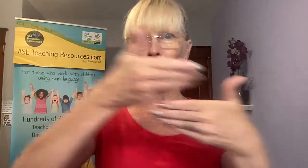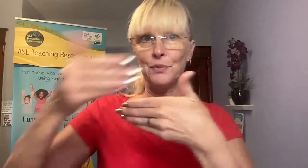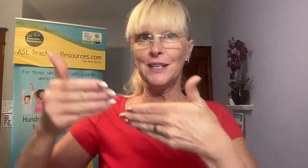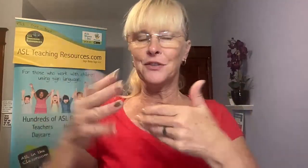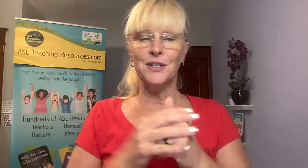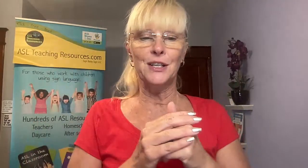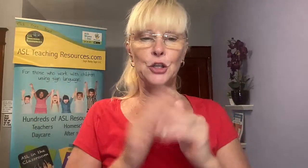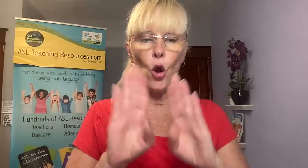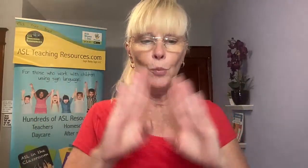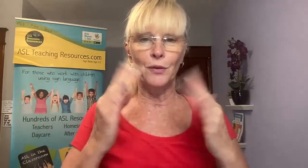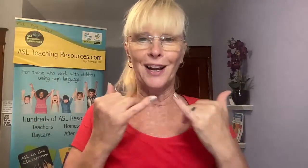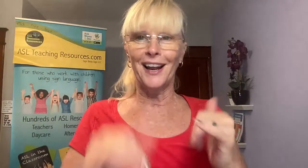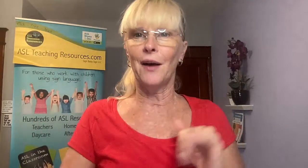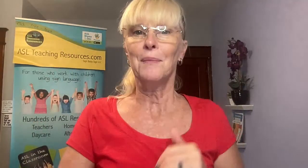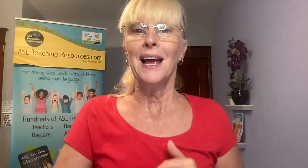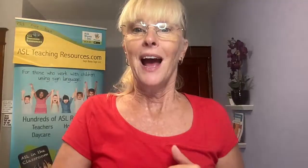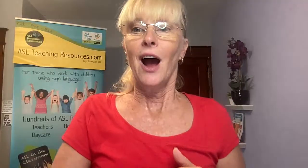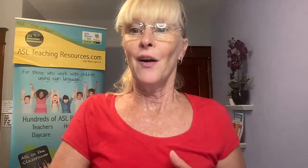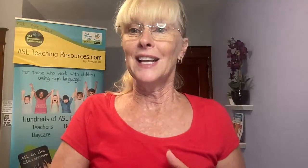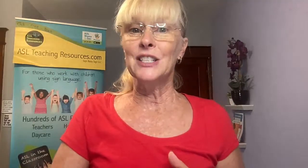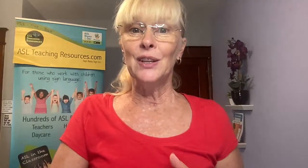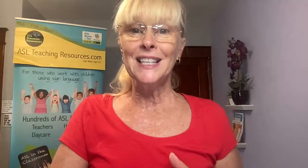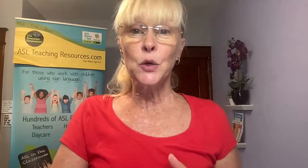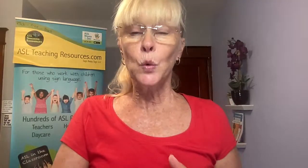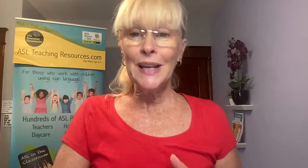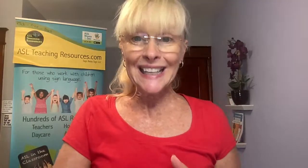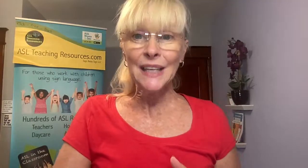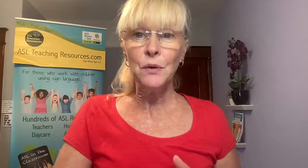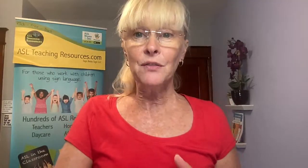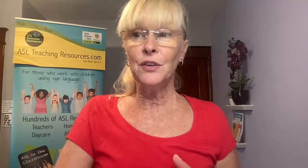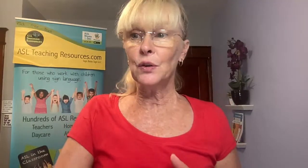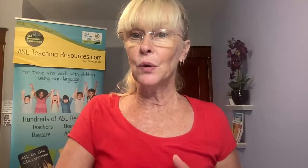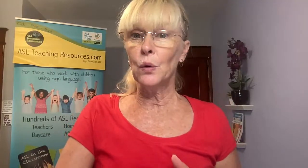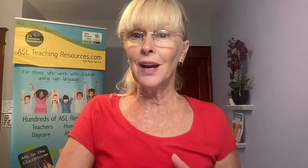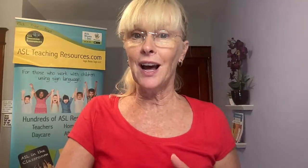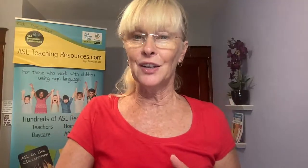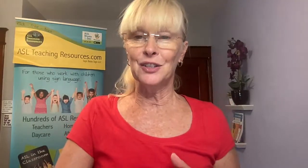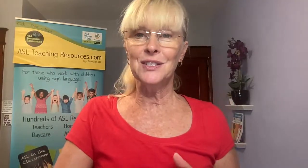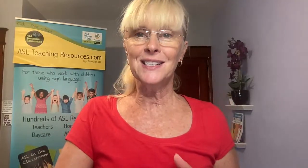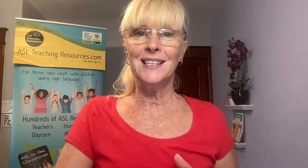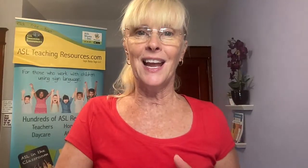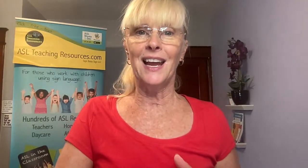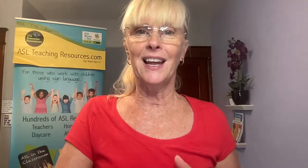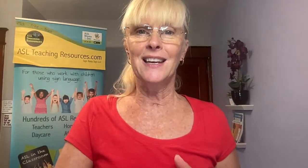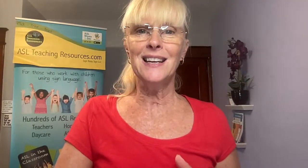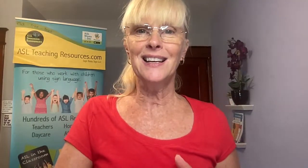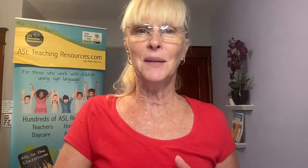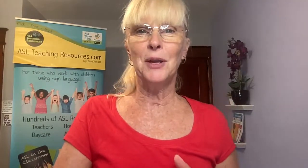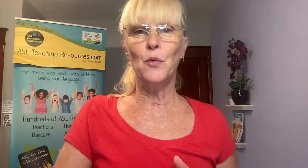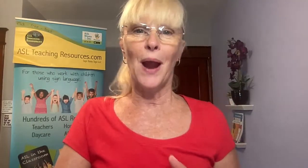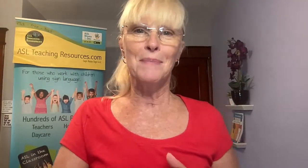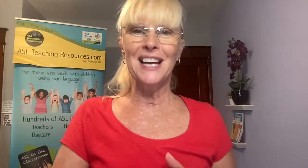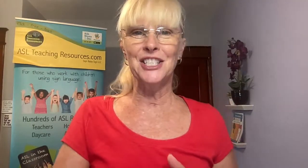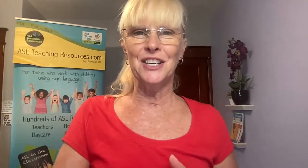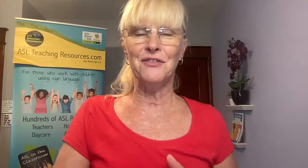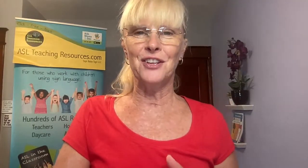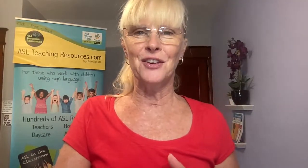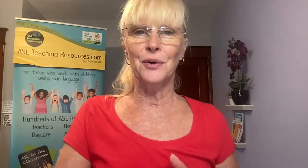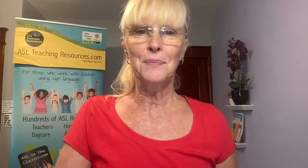three screens open right now. All right, so let's quickly review colors. And let me grab that sheet for you.